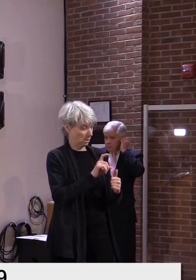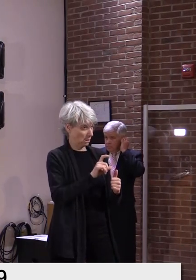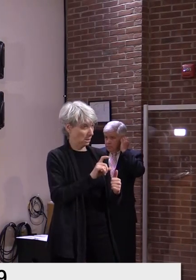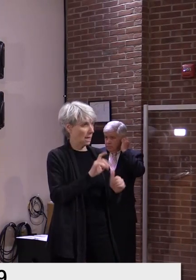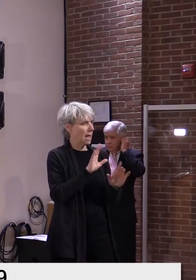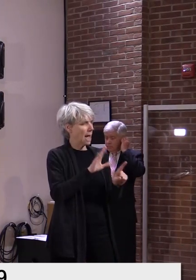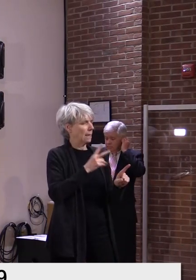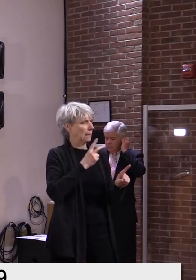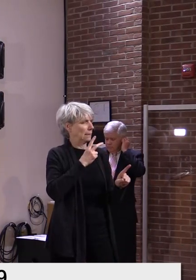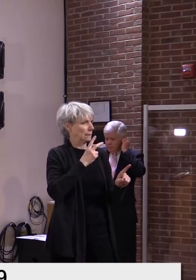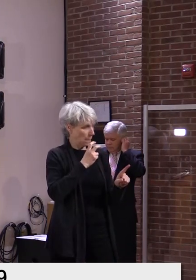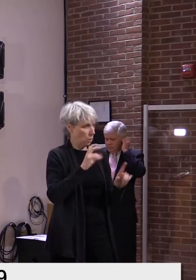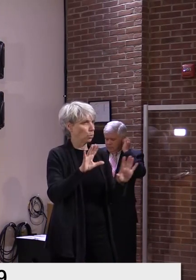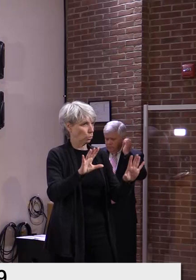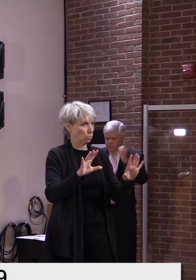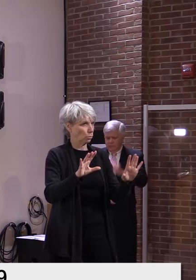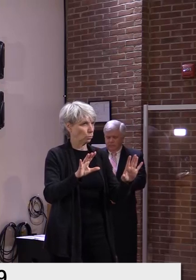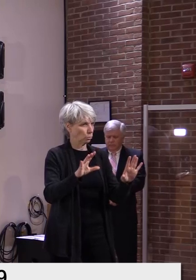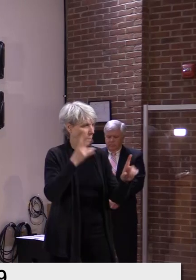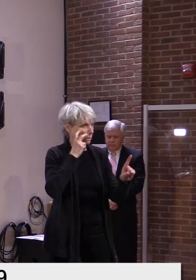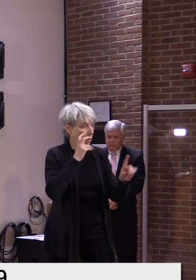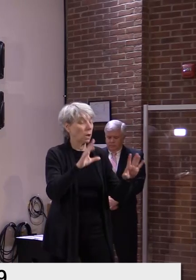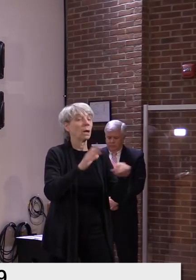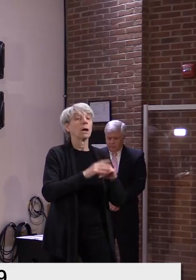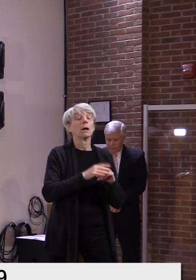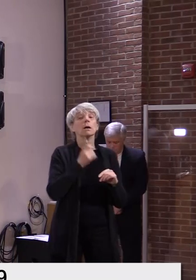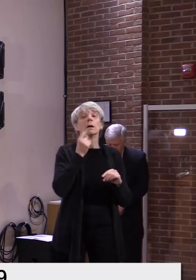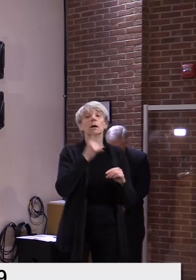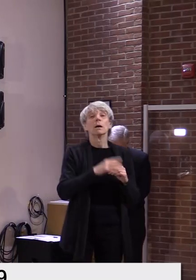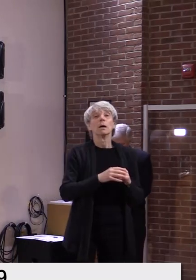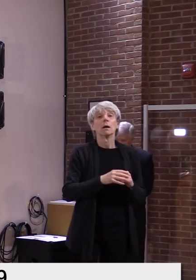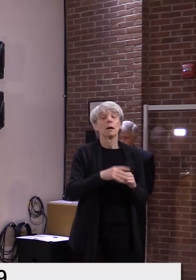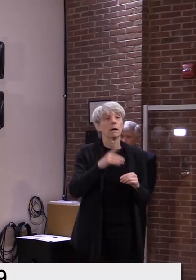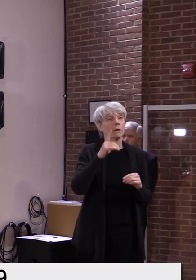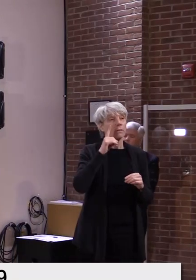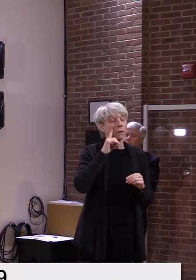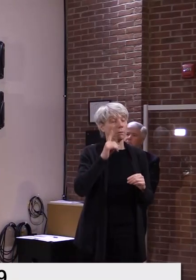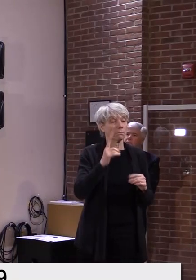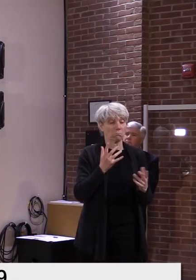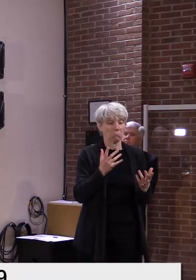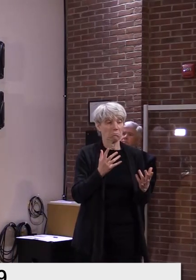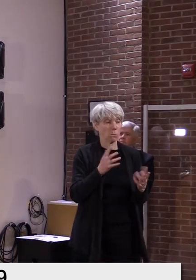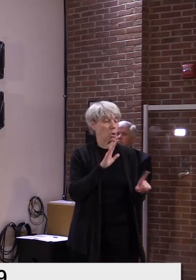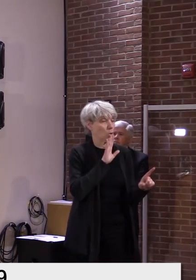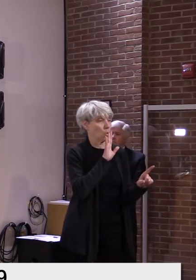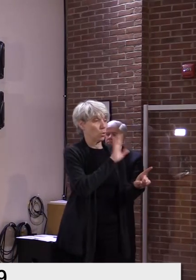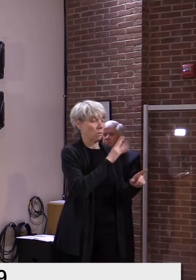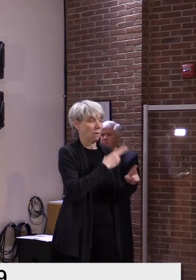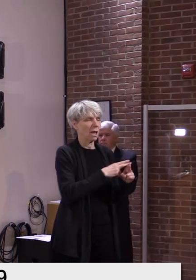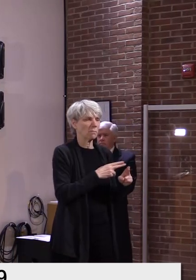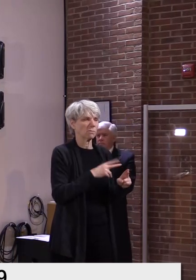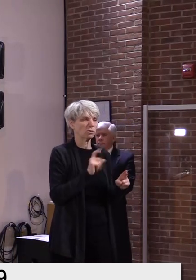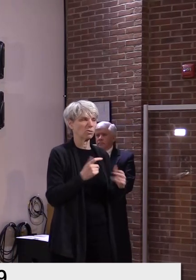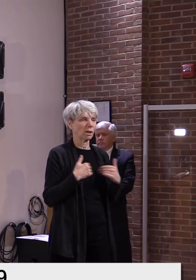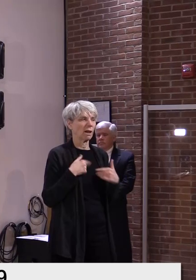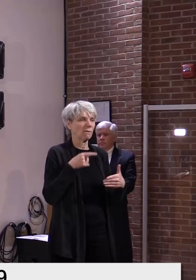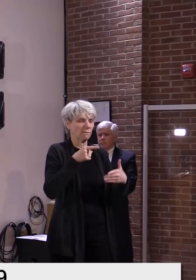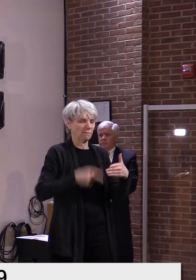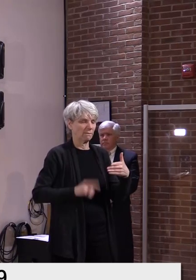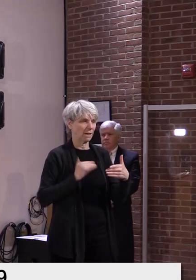don't think that's the issue. I do think that we can find your name in our registry. I'm